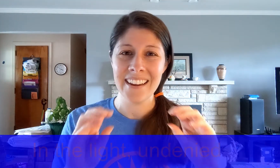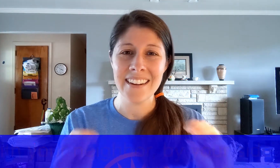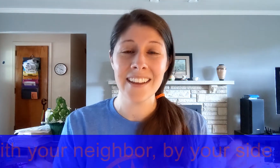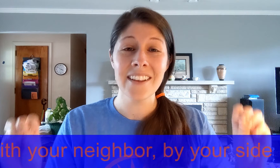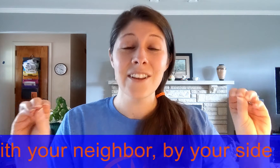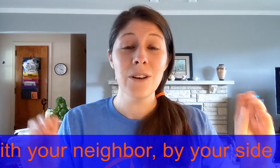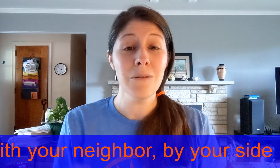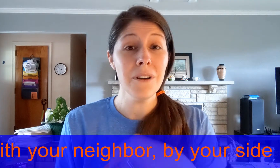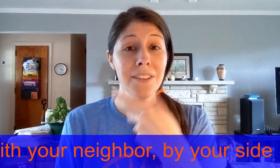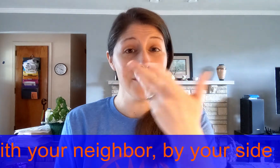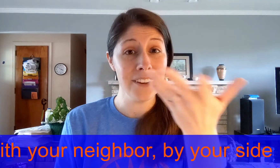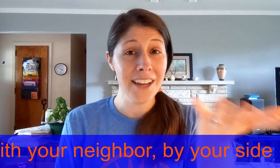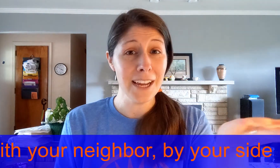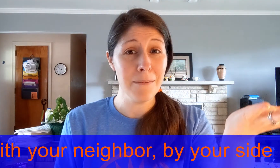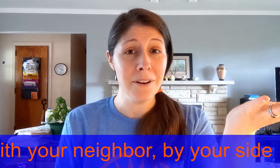undenied, with your neighbor